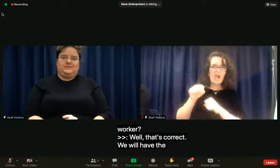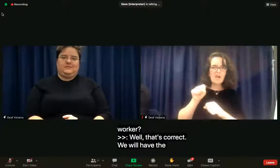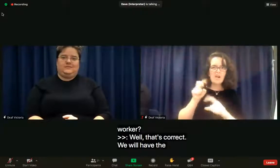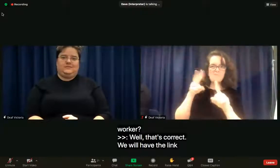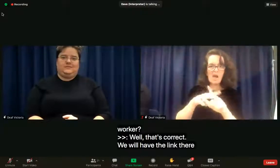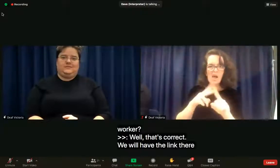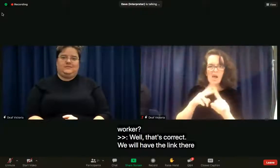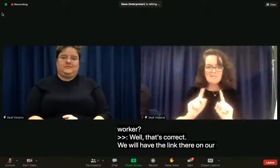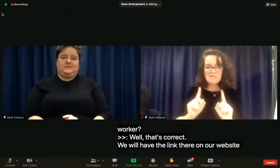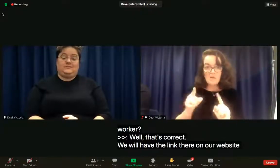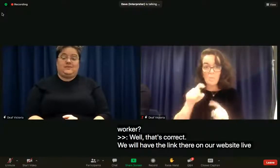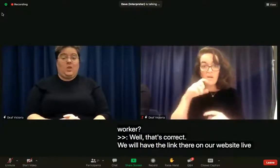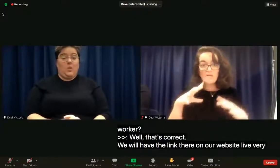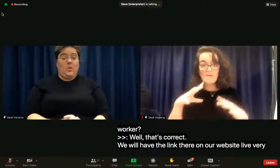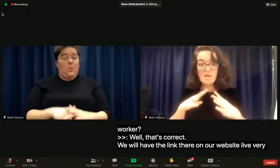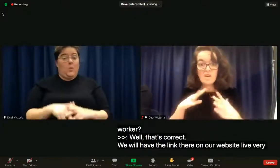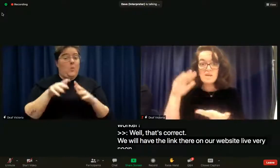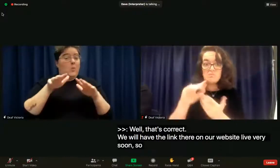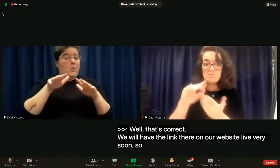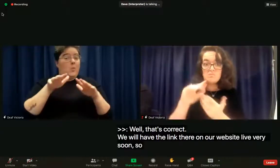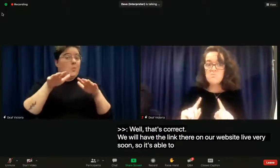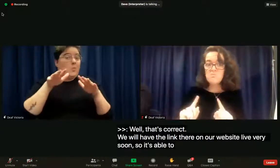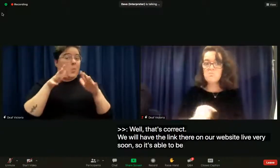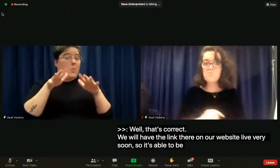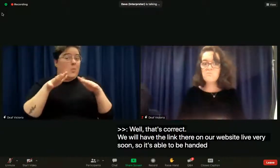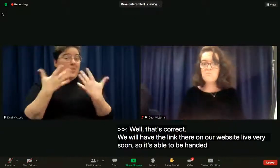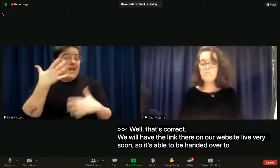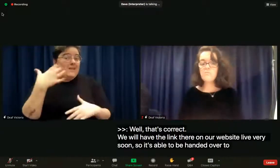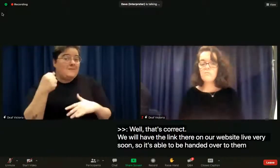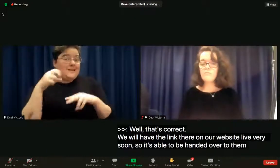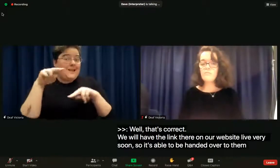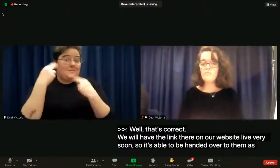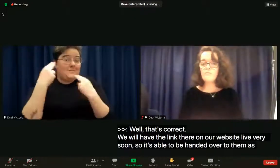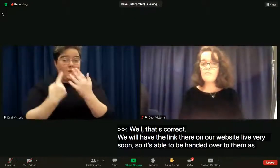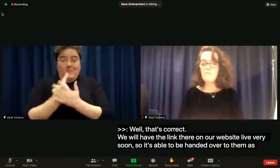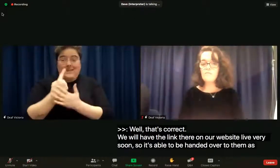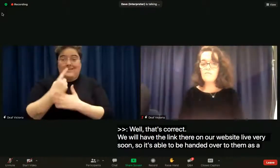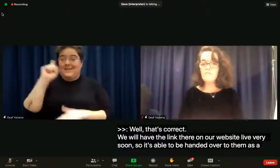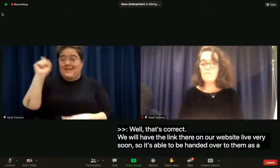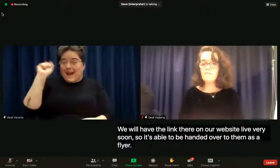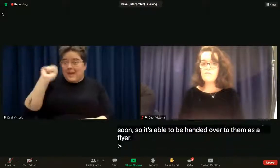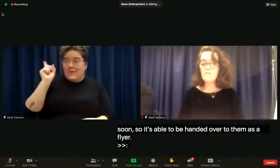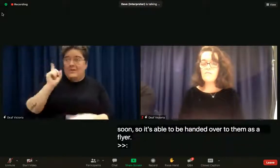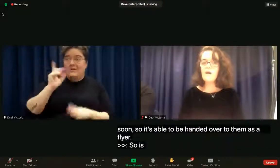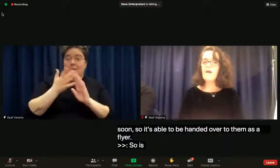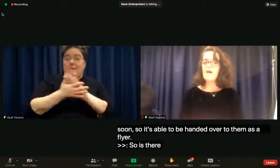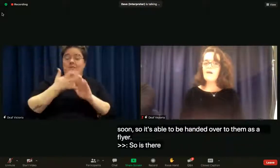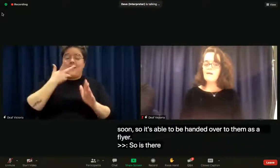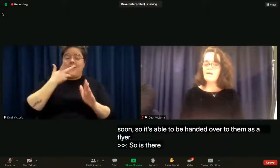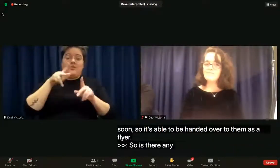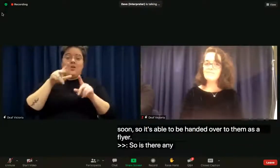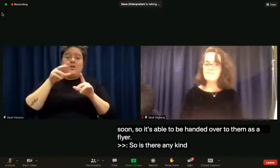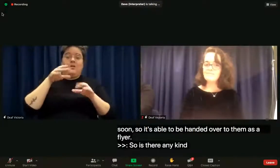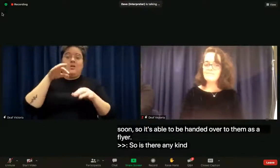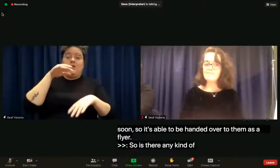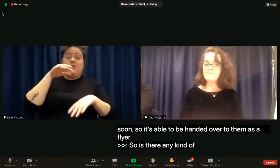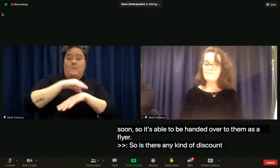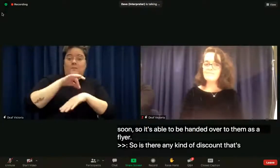to them as the flyer. So is there any kind of discount that's available? Yes, Captain, there is a limited number